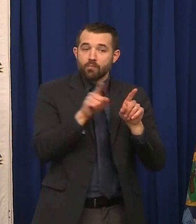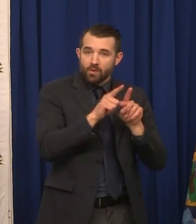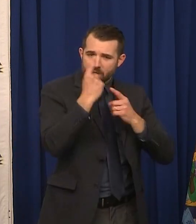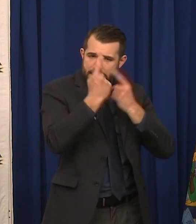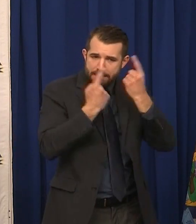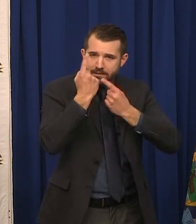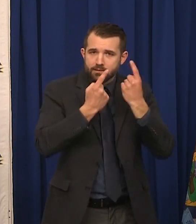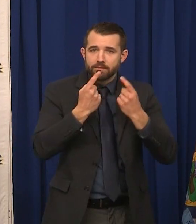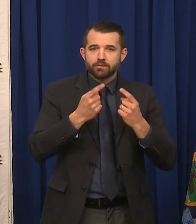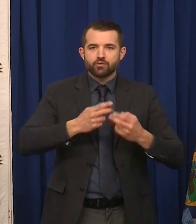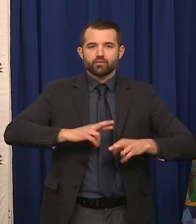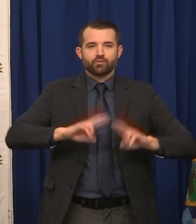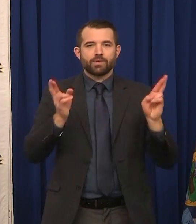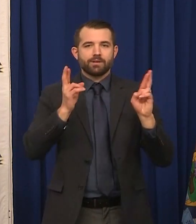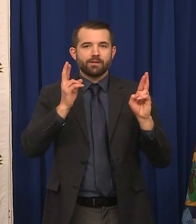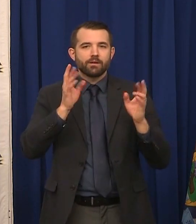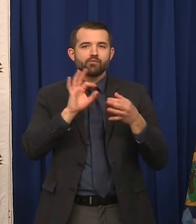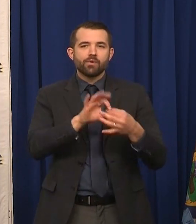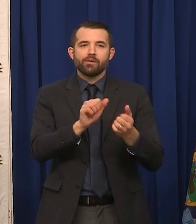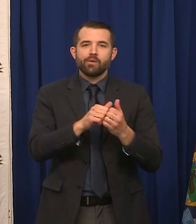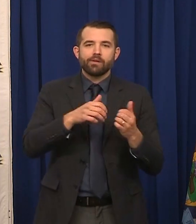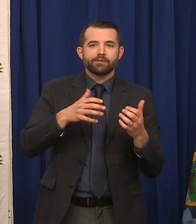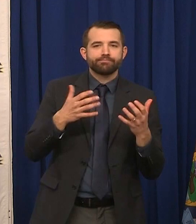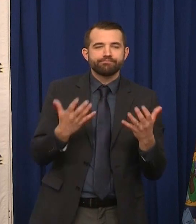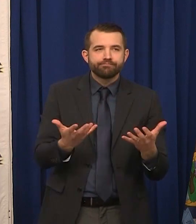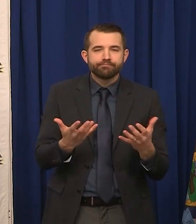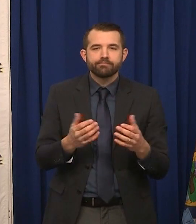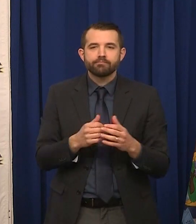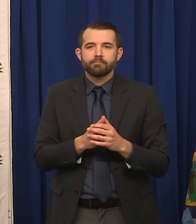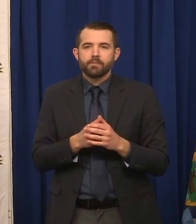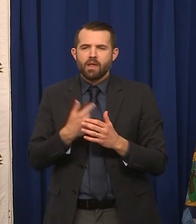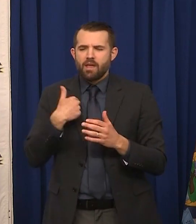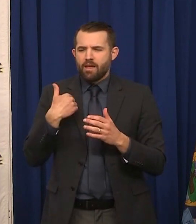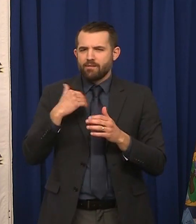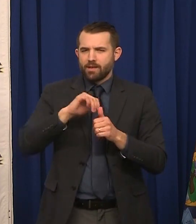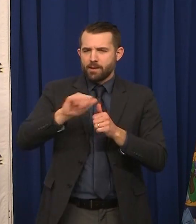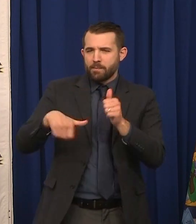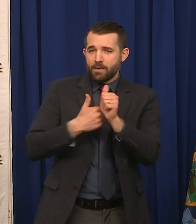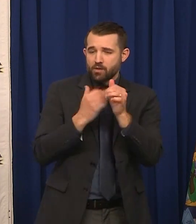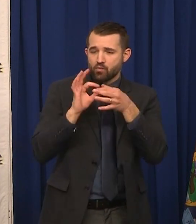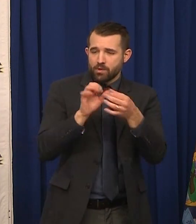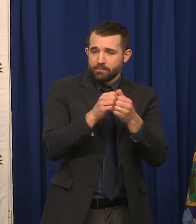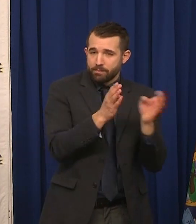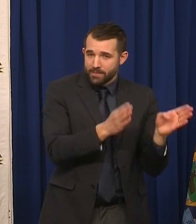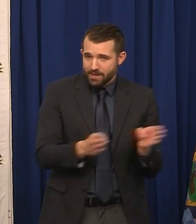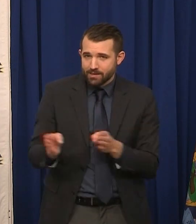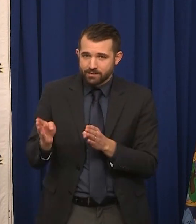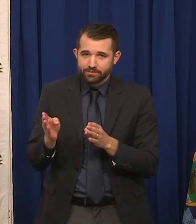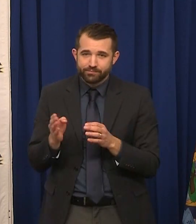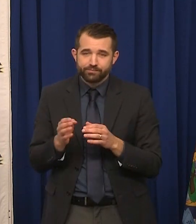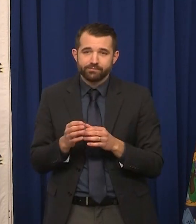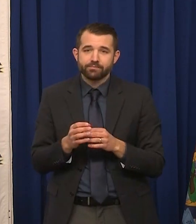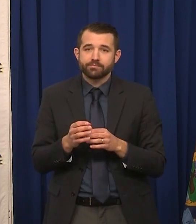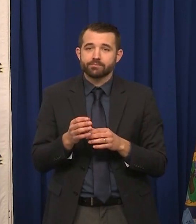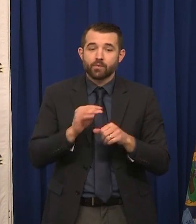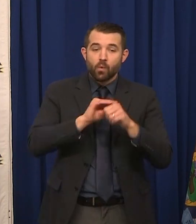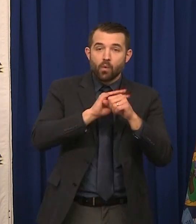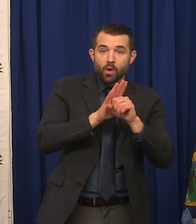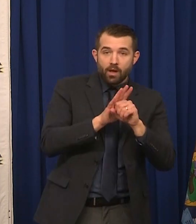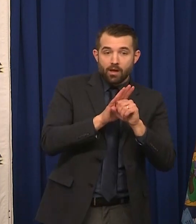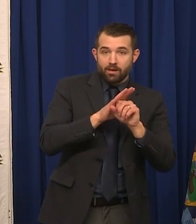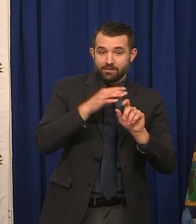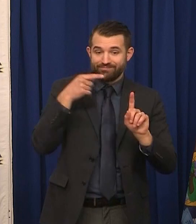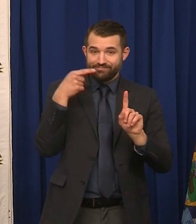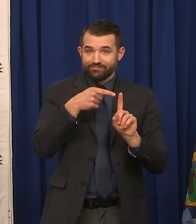doing any type of emergency response is having a backup plan. Unfortunately, COVID-19 is now starting to